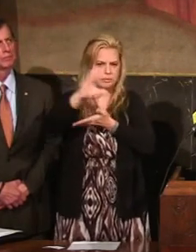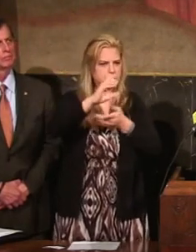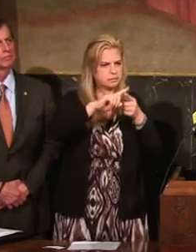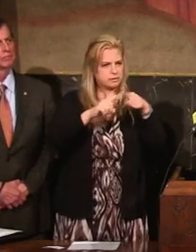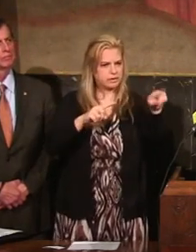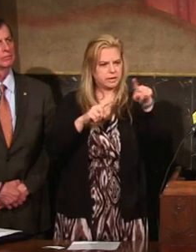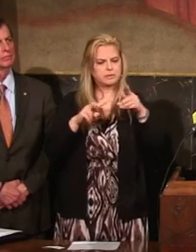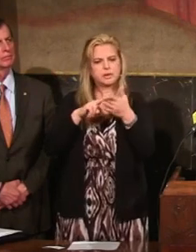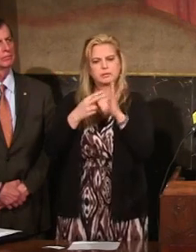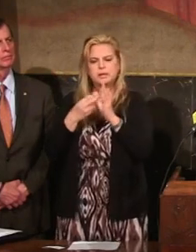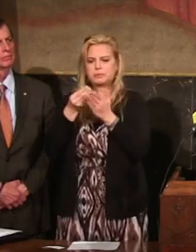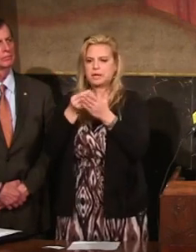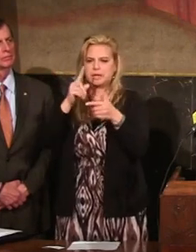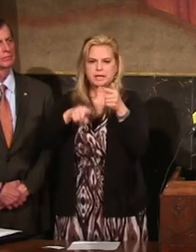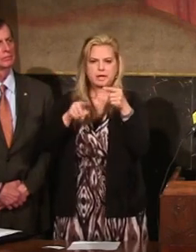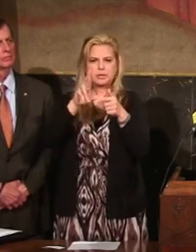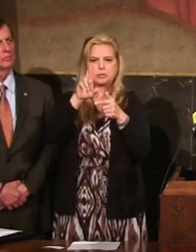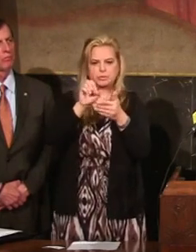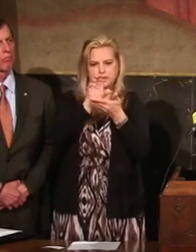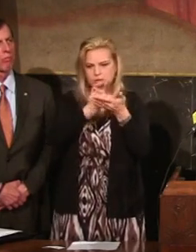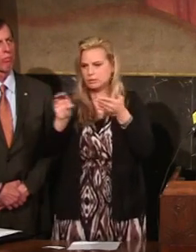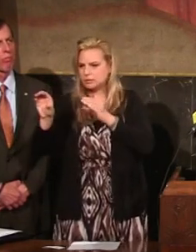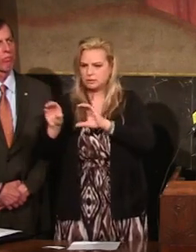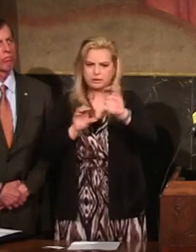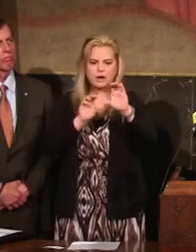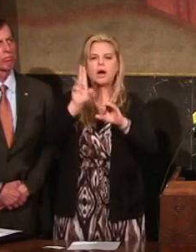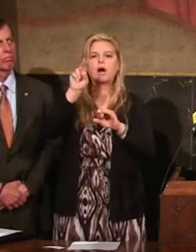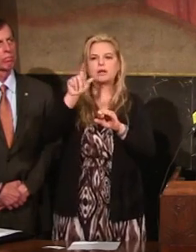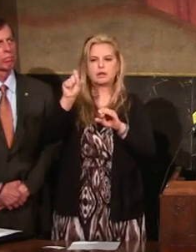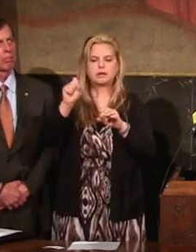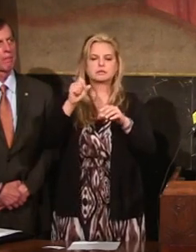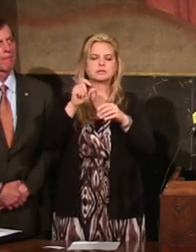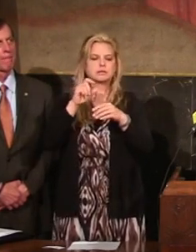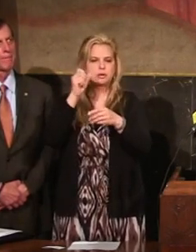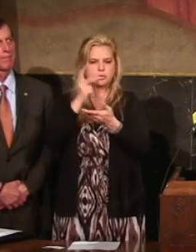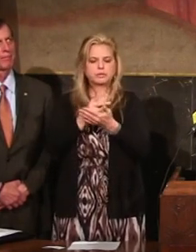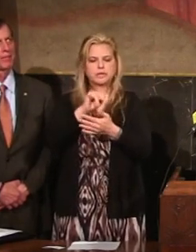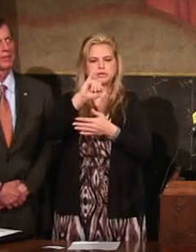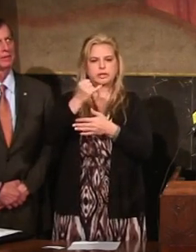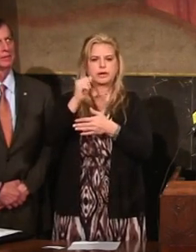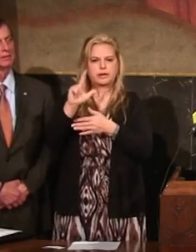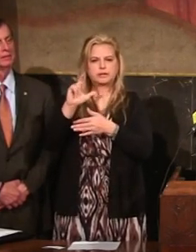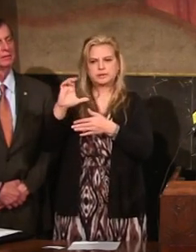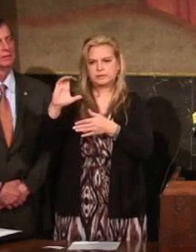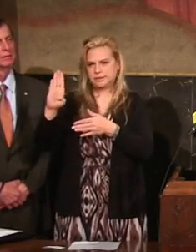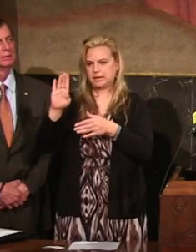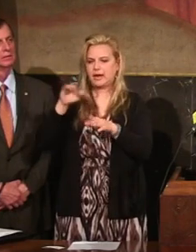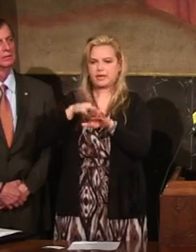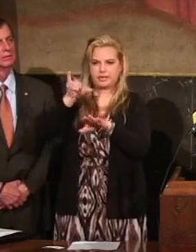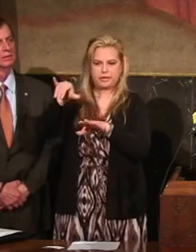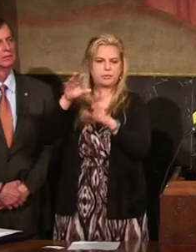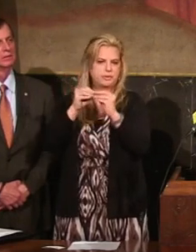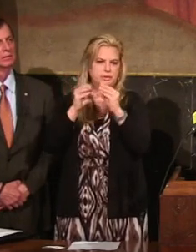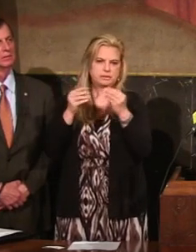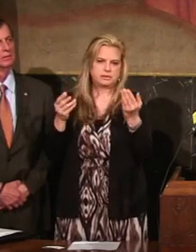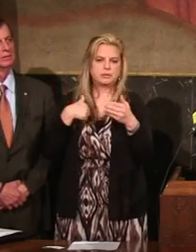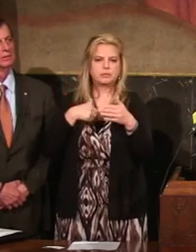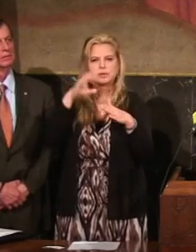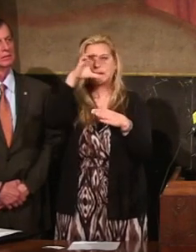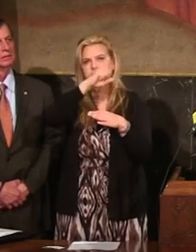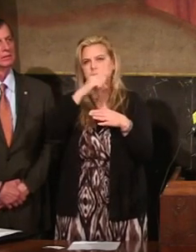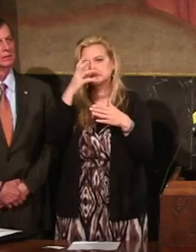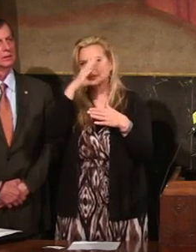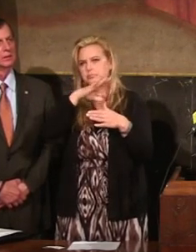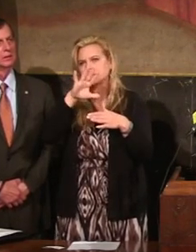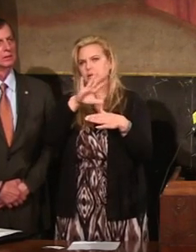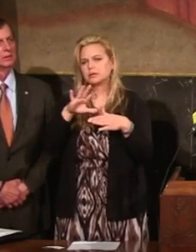money cannot be redirected unless and until approved by the JLCB at its monthly meeting. We estimate that there could